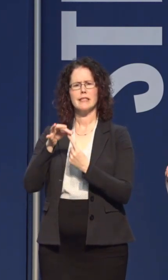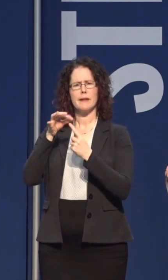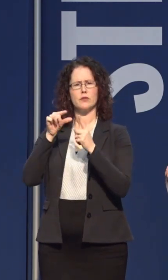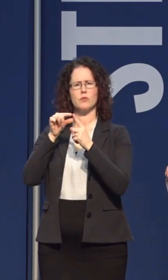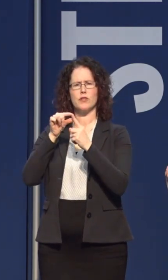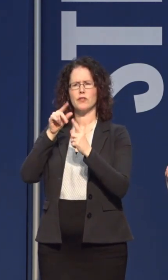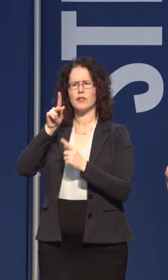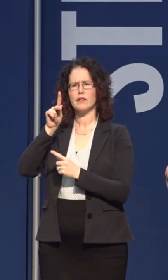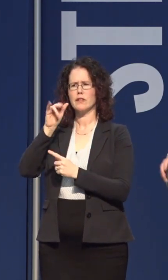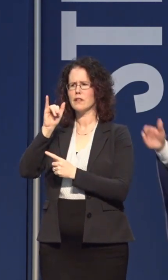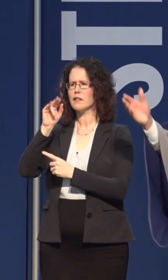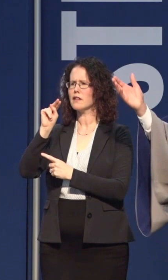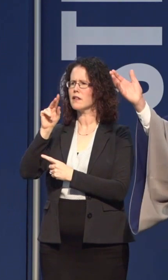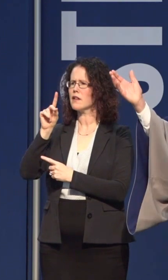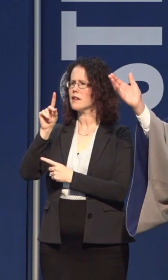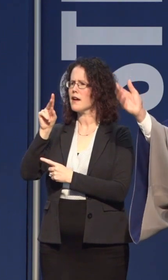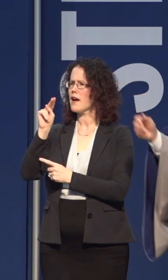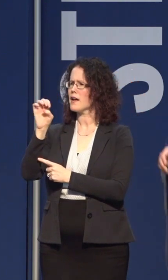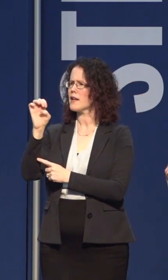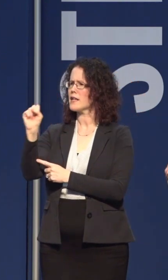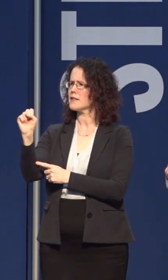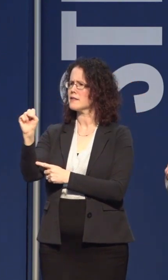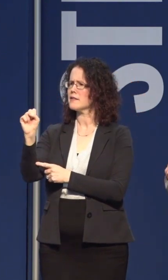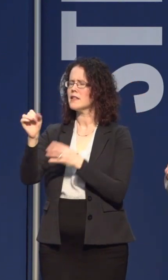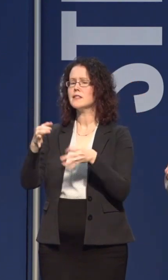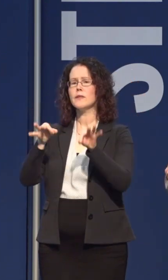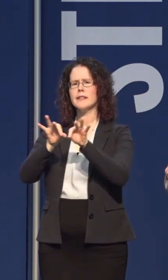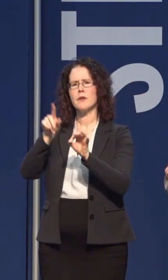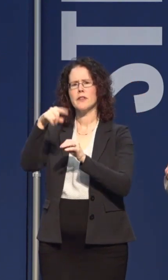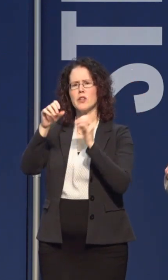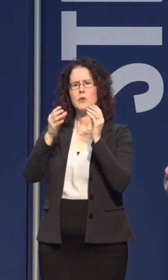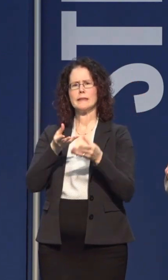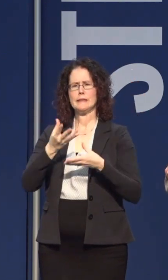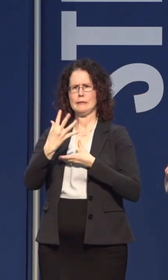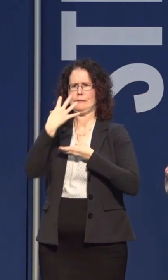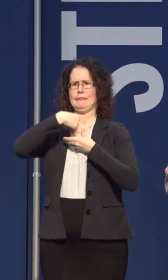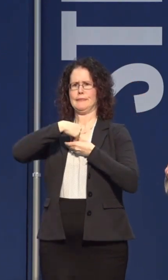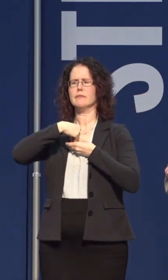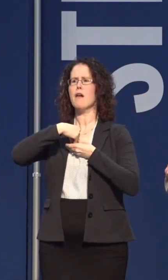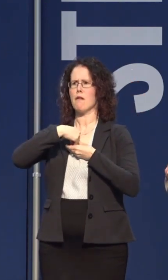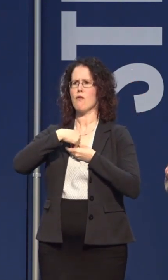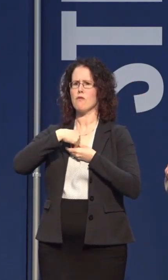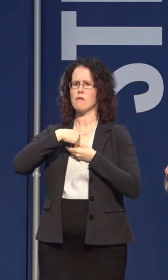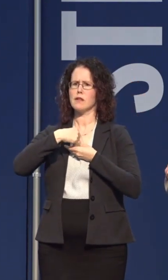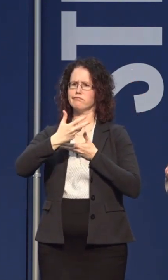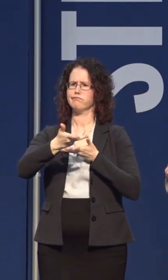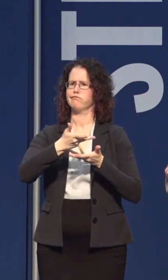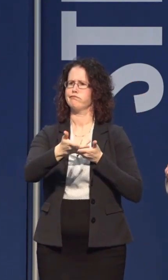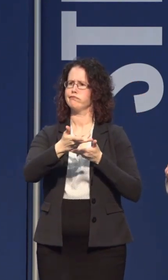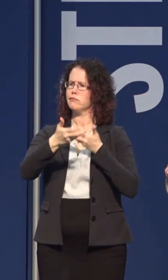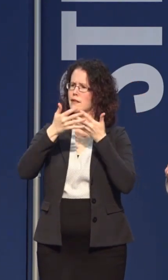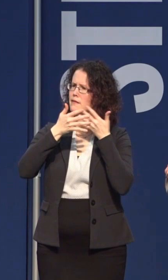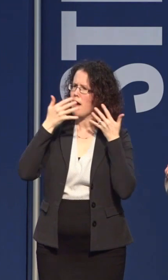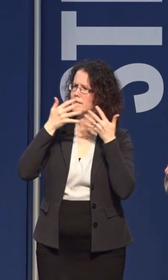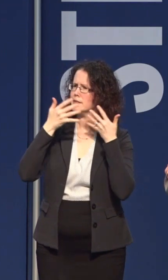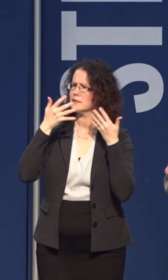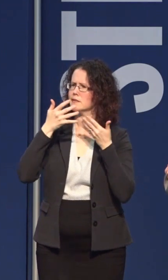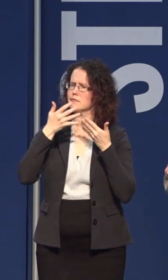are friends and family and amazing NSCC people here today who've shown you great kindness during your